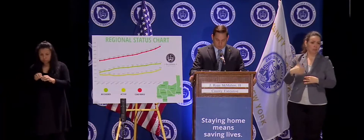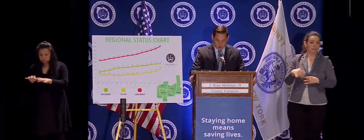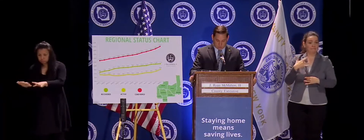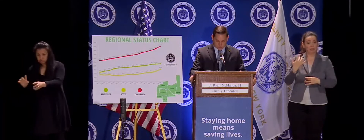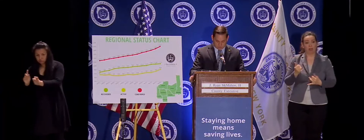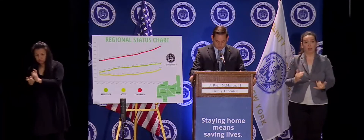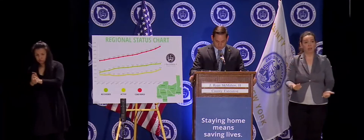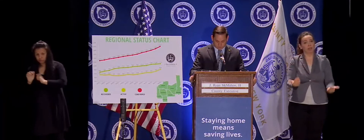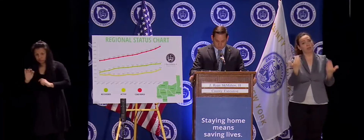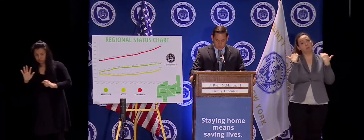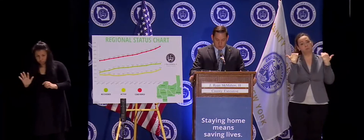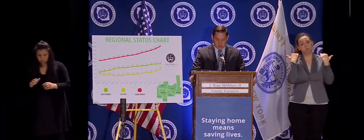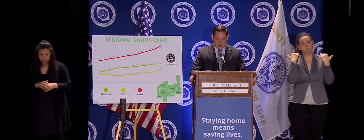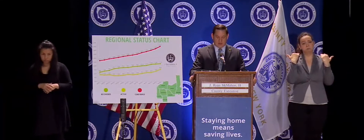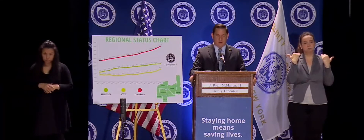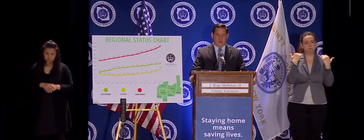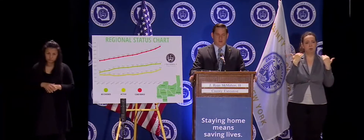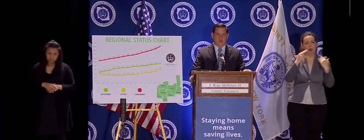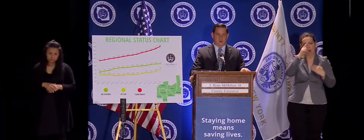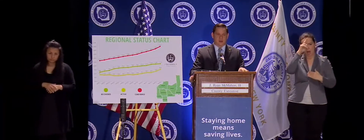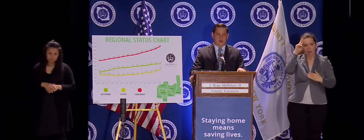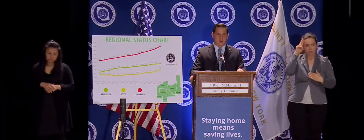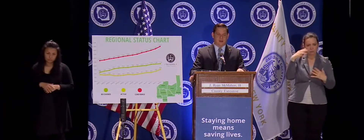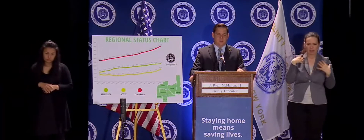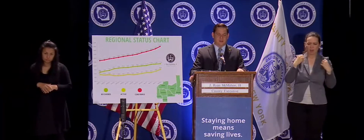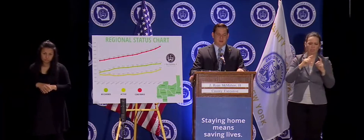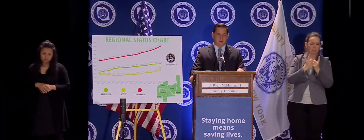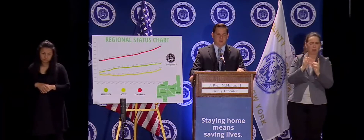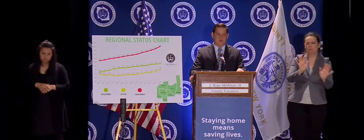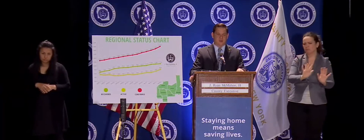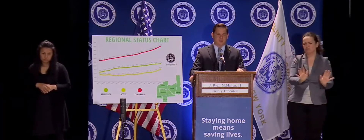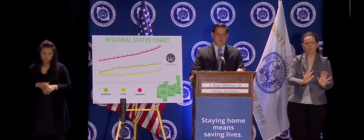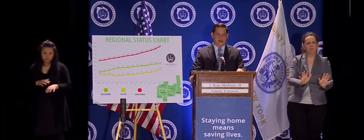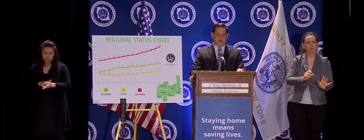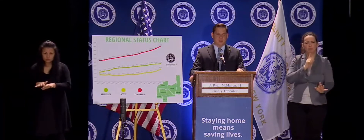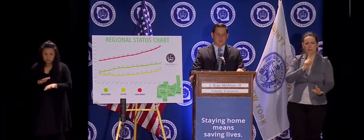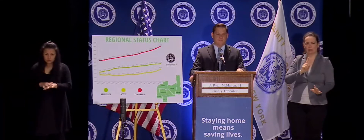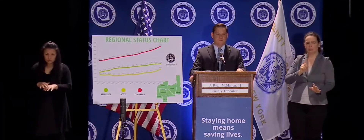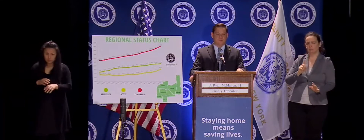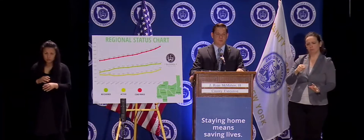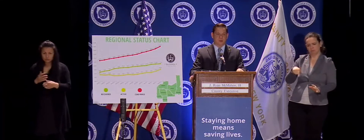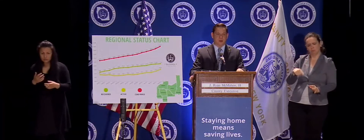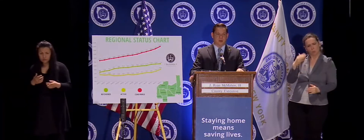our health departments. And also our individuals that